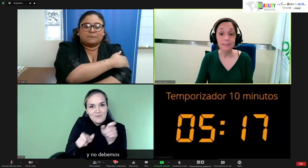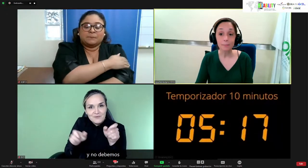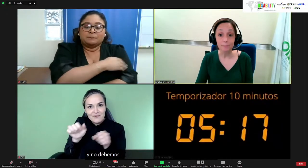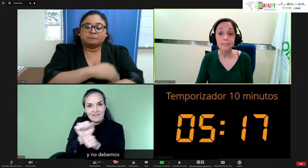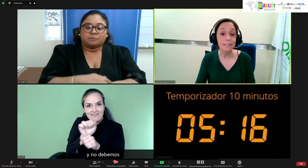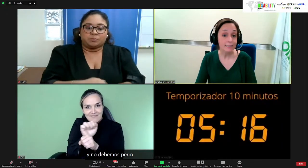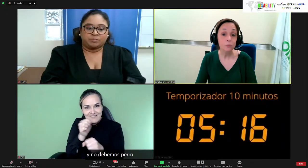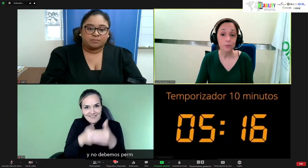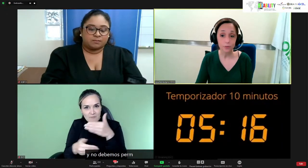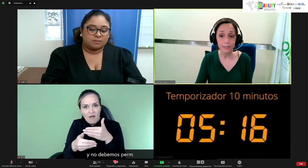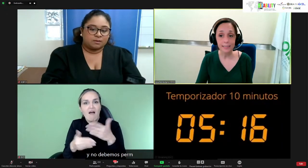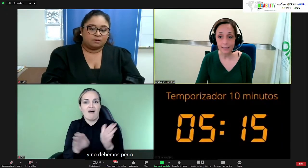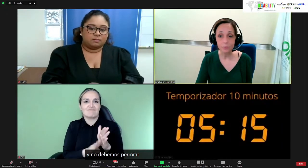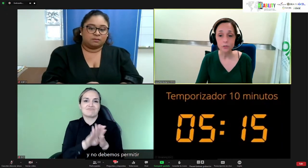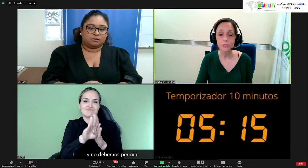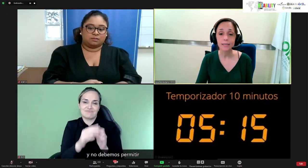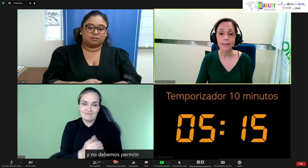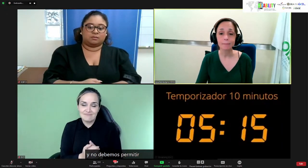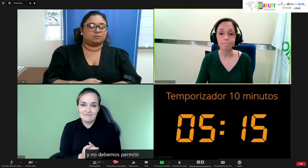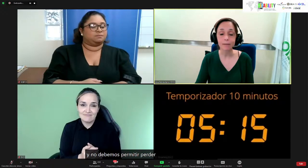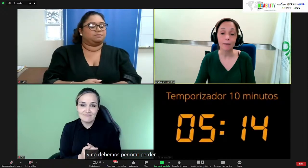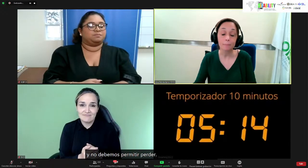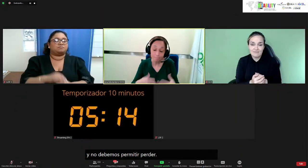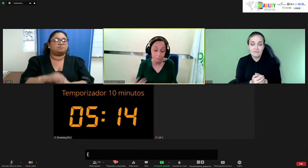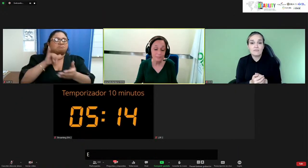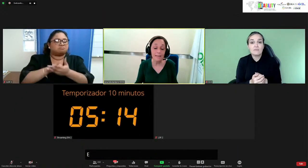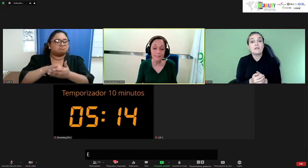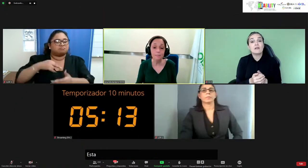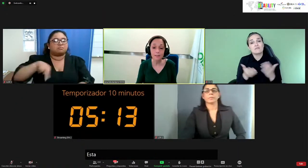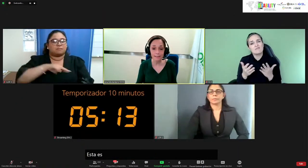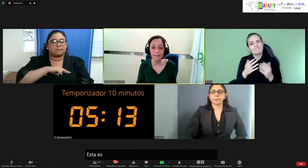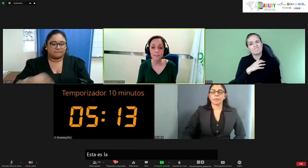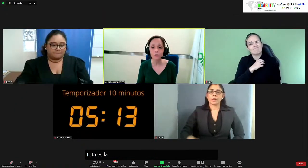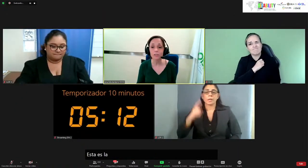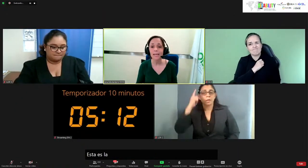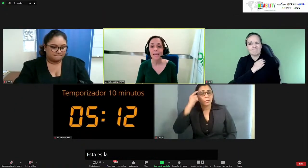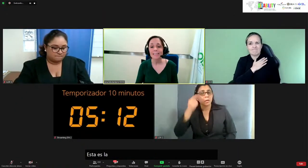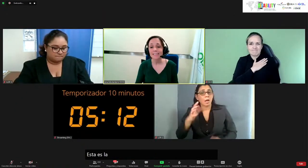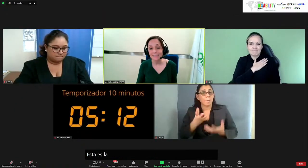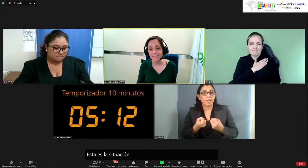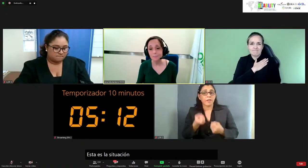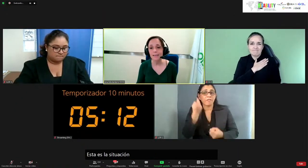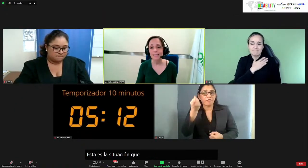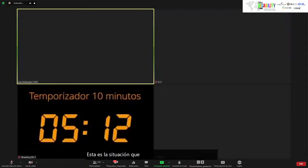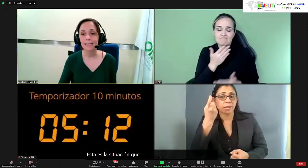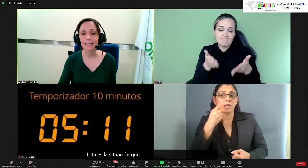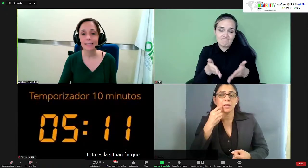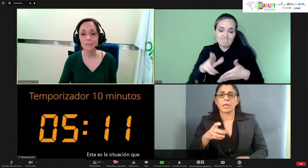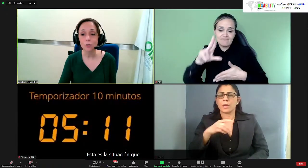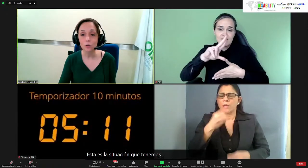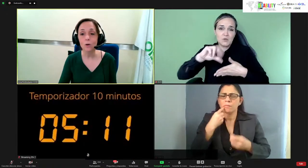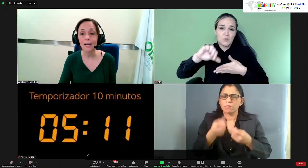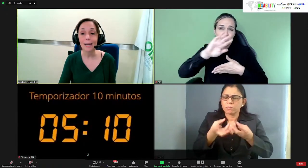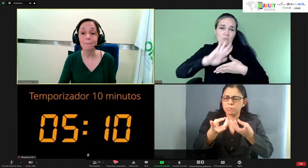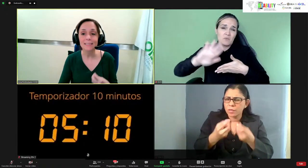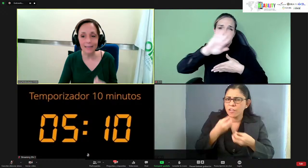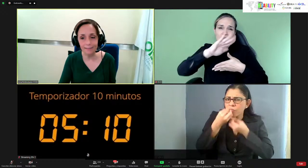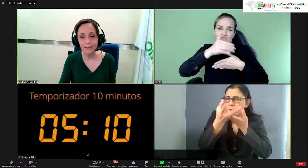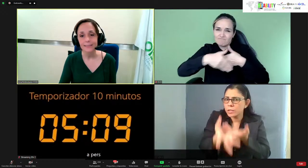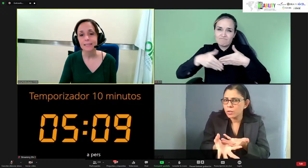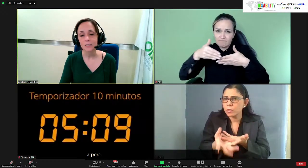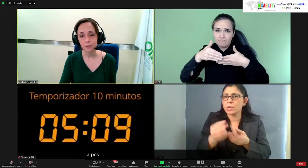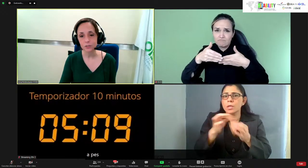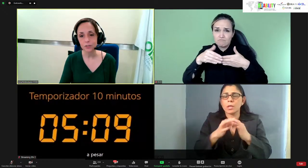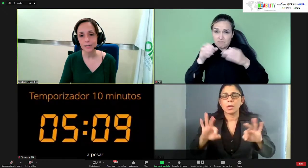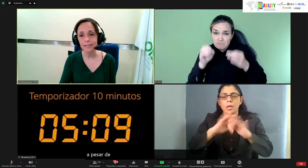this is the current reality the situation that we have despite this lack of data we